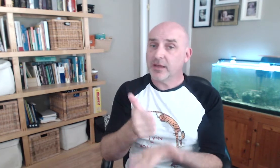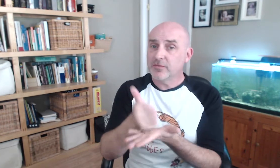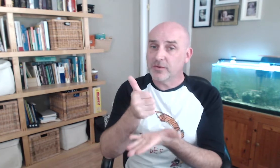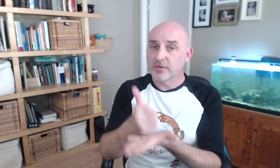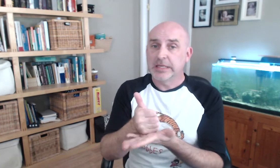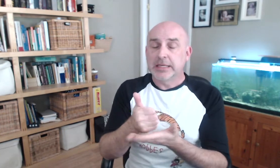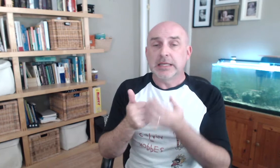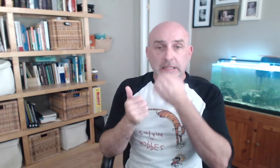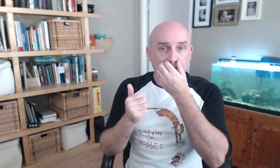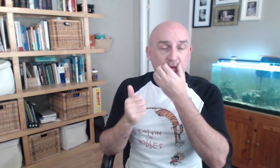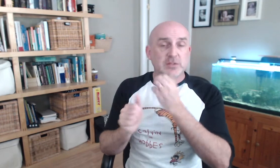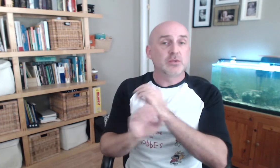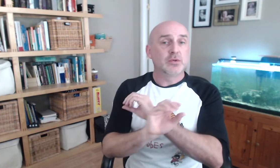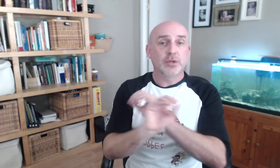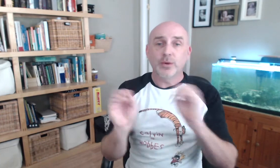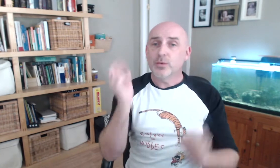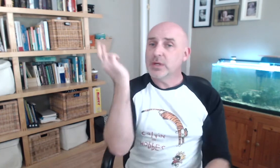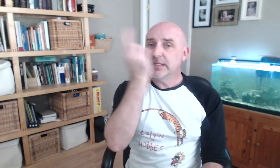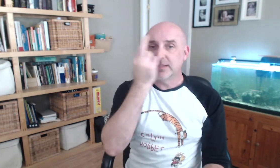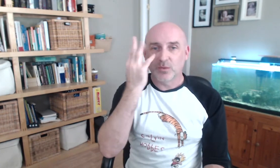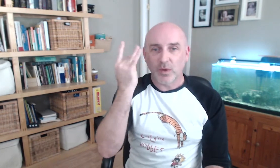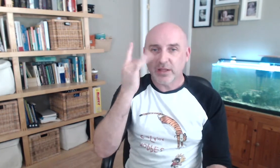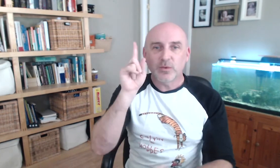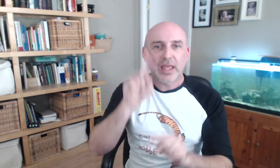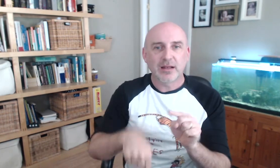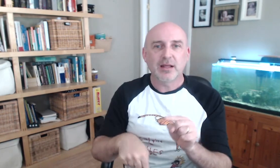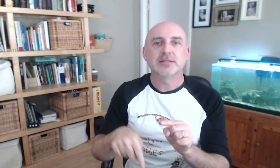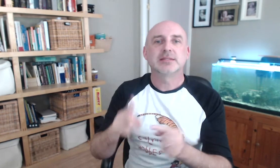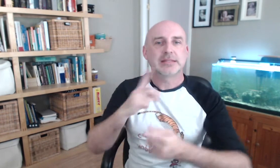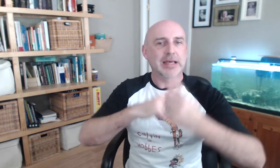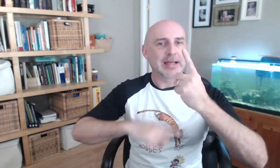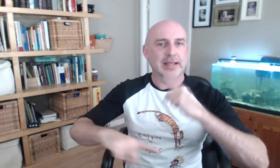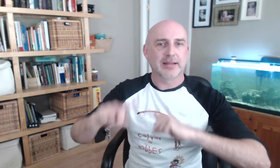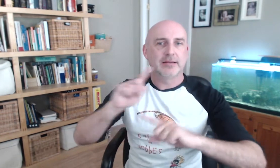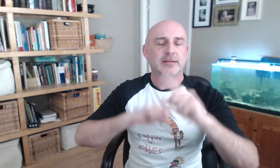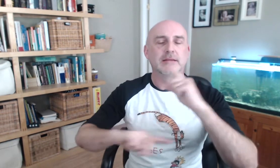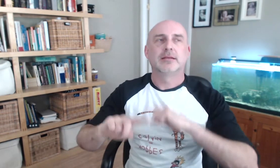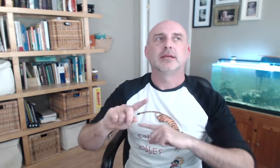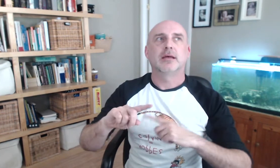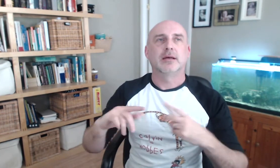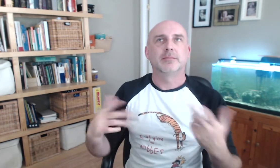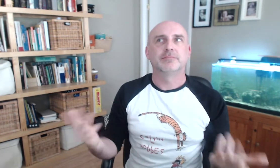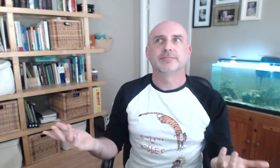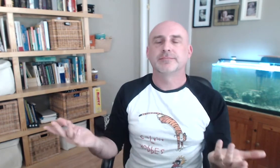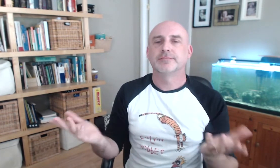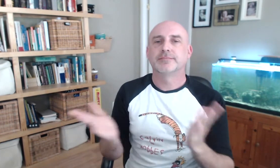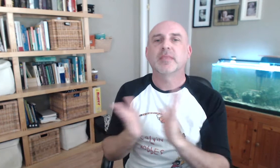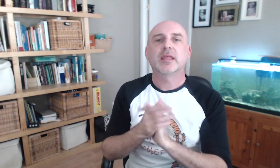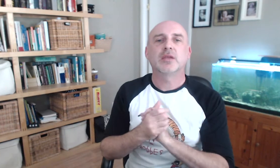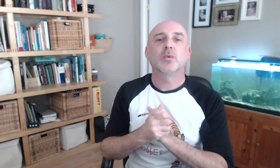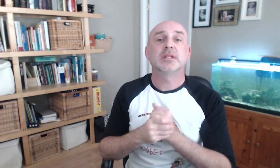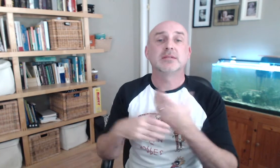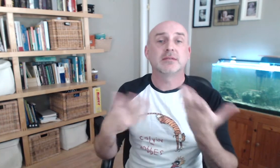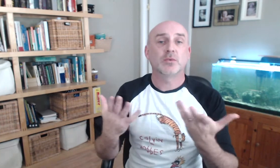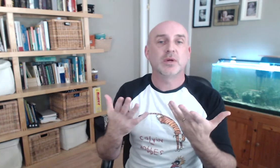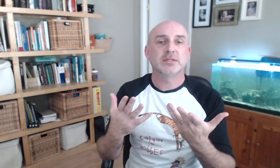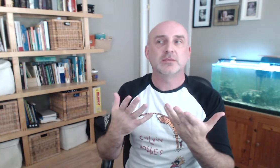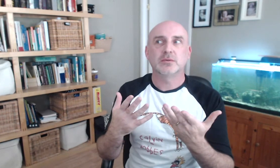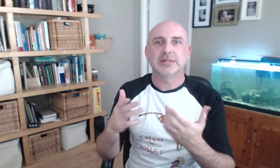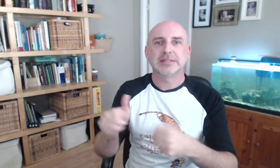helpful. There is no reason why you cannot sign, like you want to